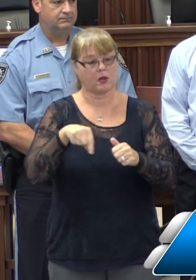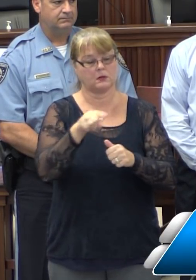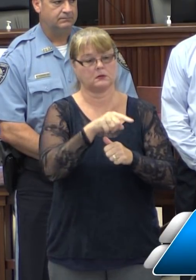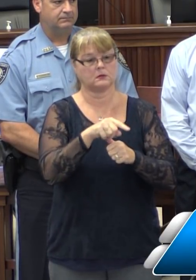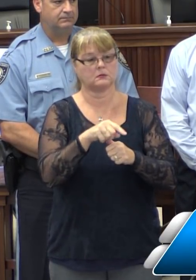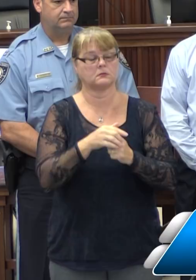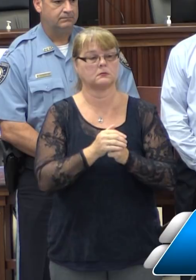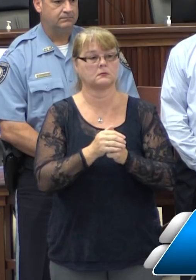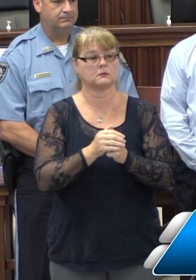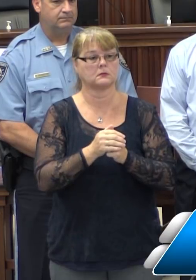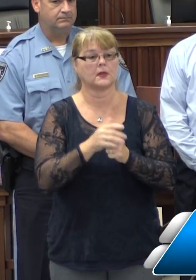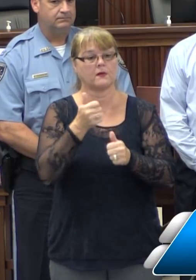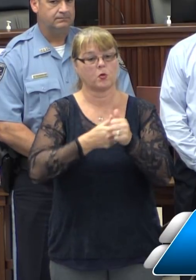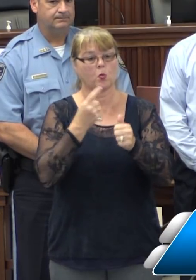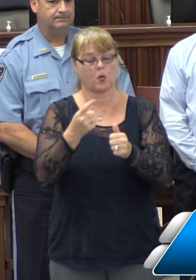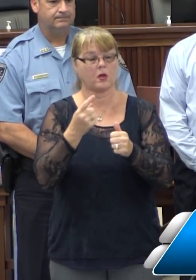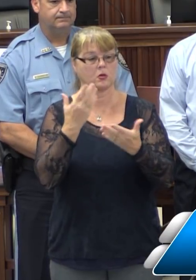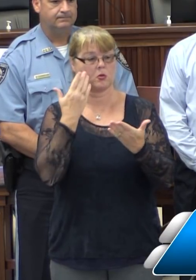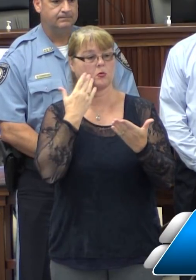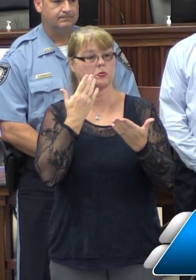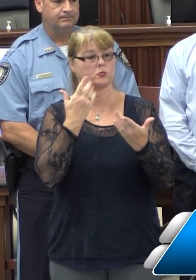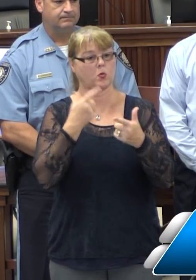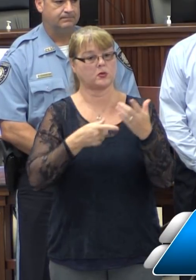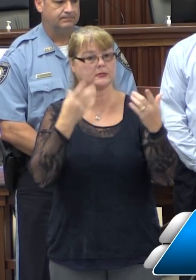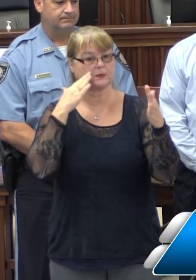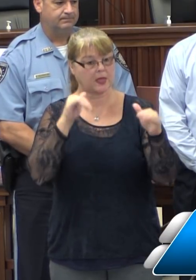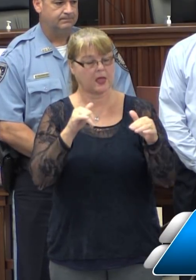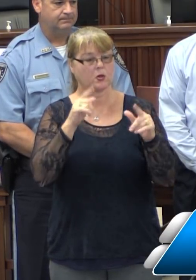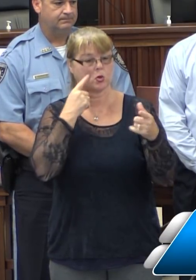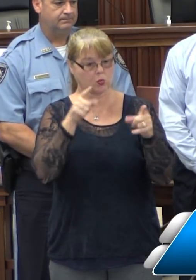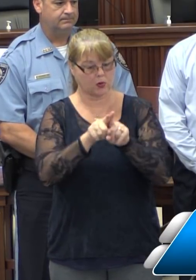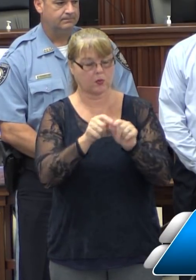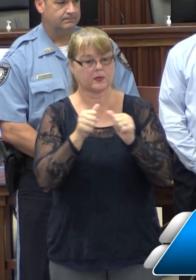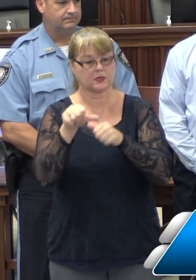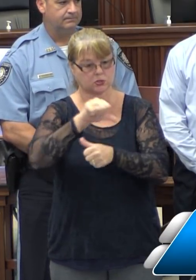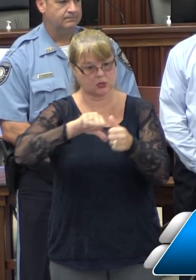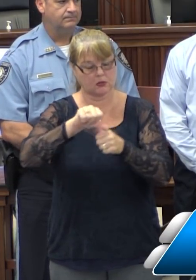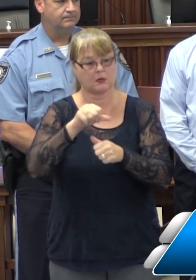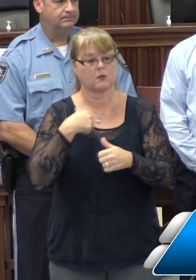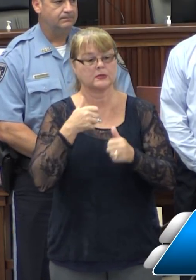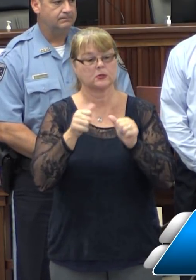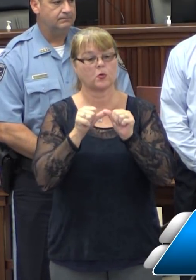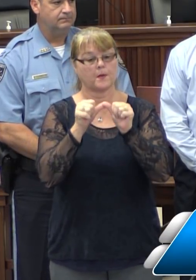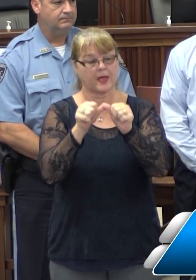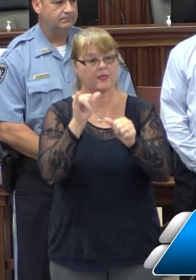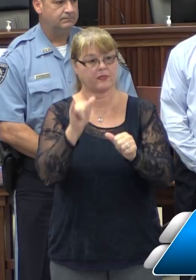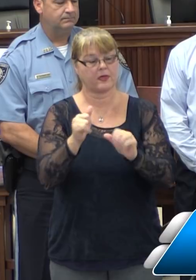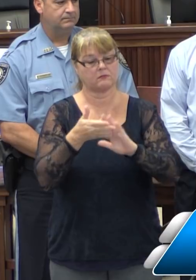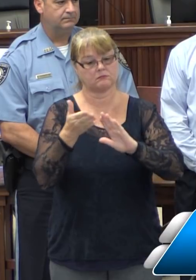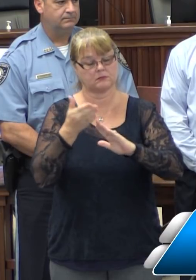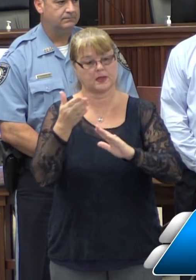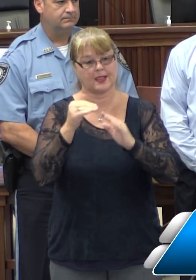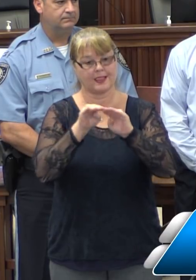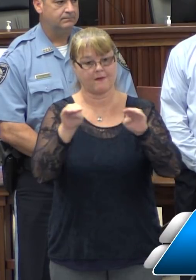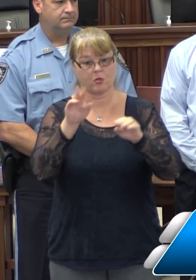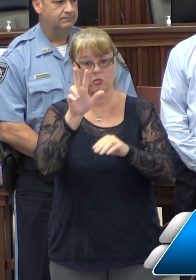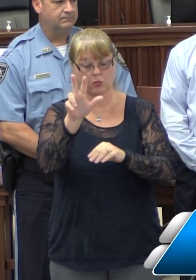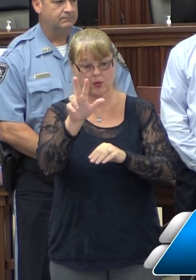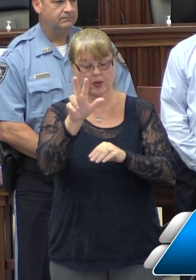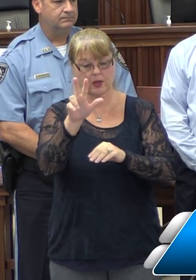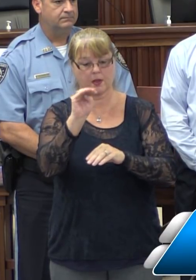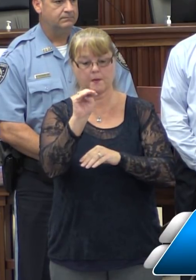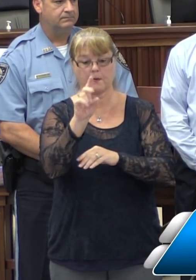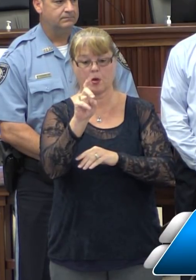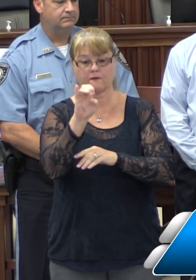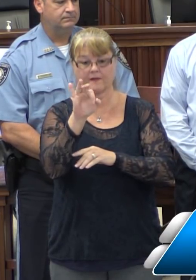the direction that the county needs to go in. And as of right now, we still remain in that operating condition level 3, which is a